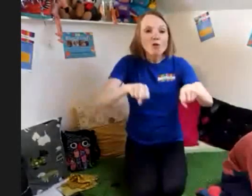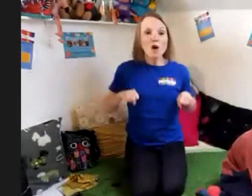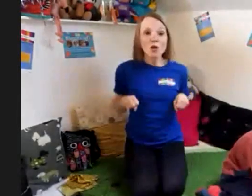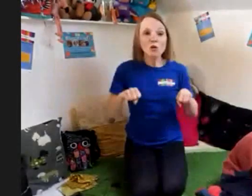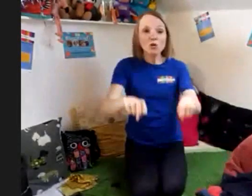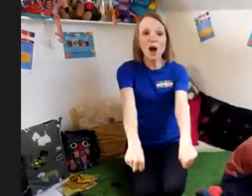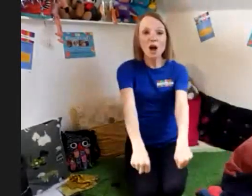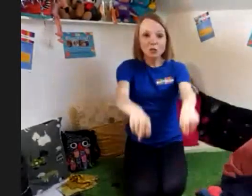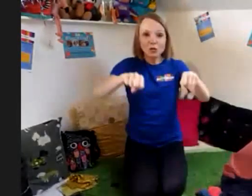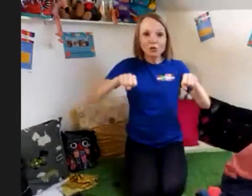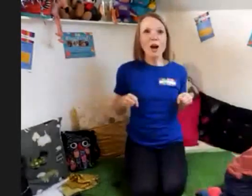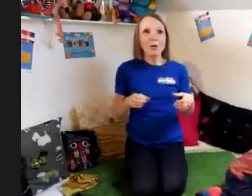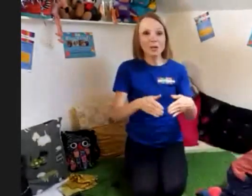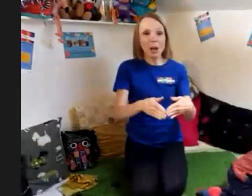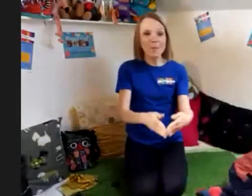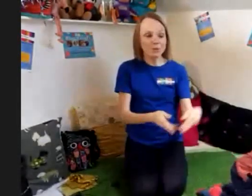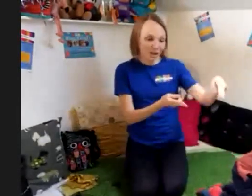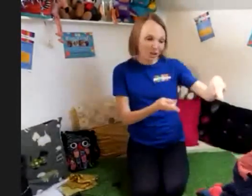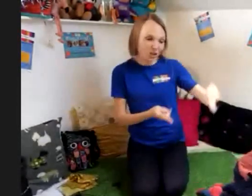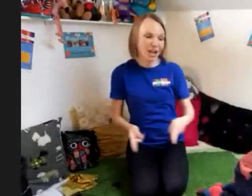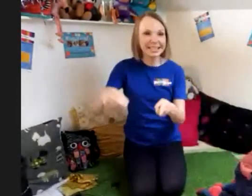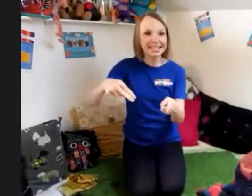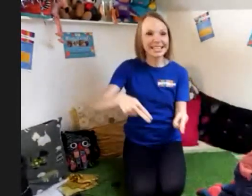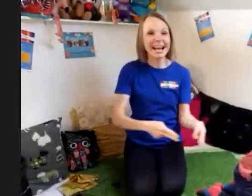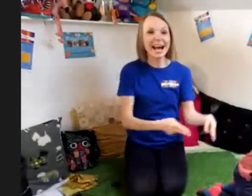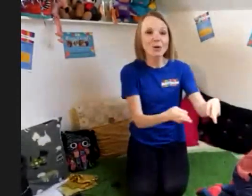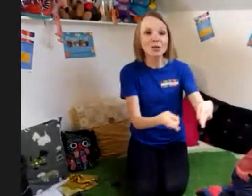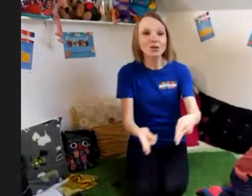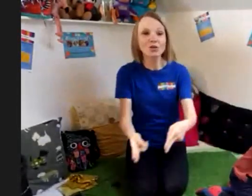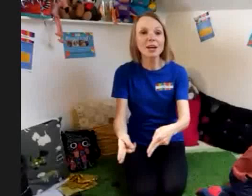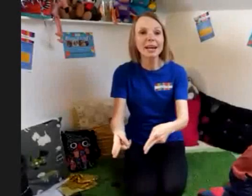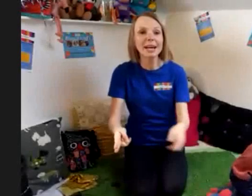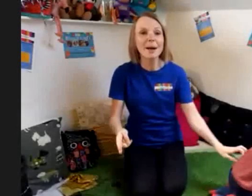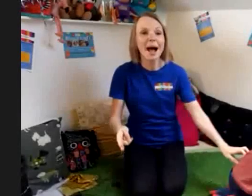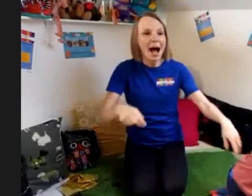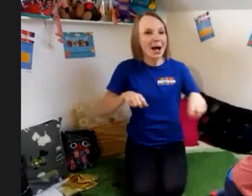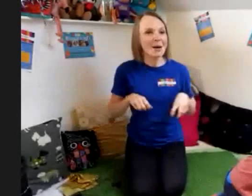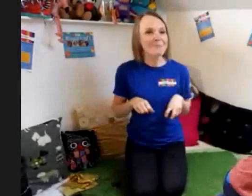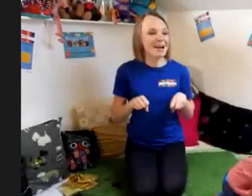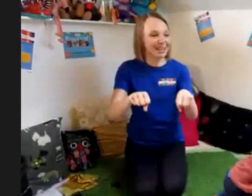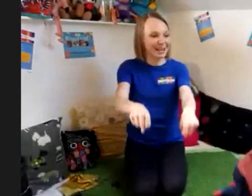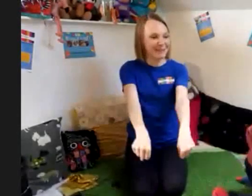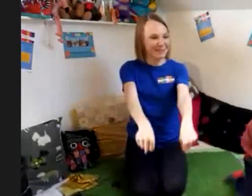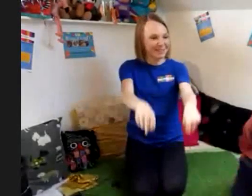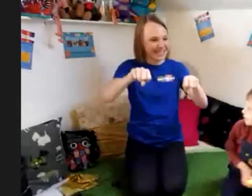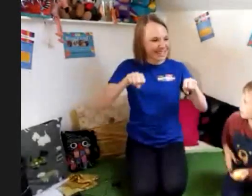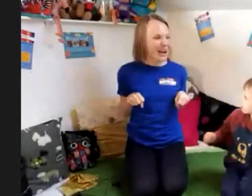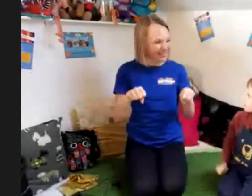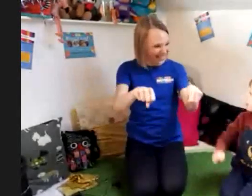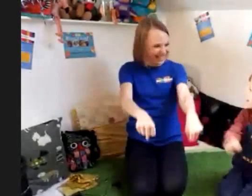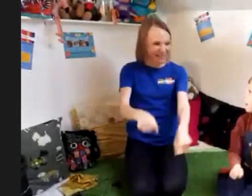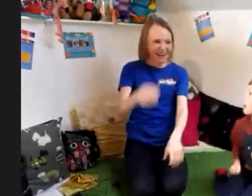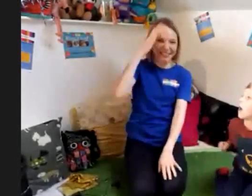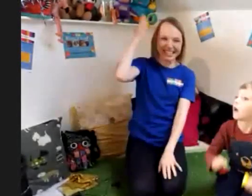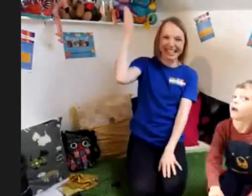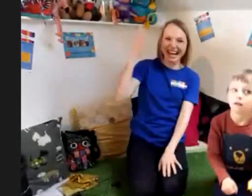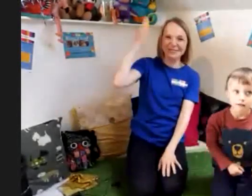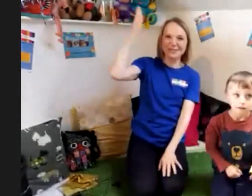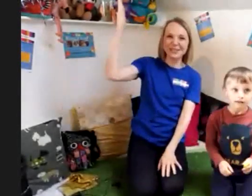Row, row, row your boat gently down the stream. Merrily, merrily, merrily, merrily, life is